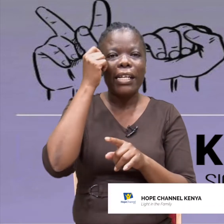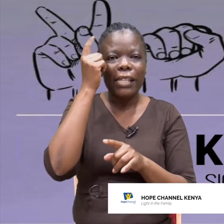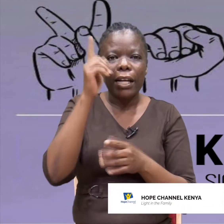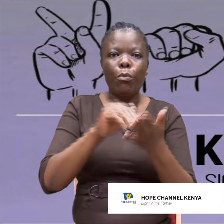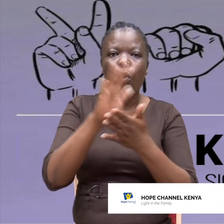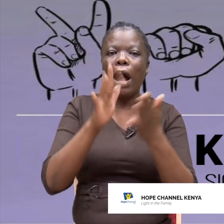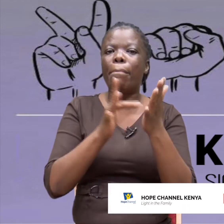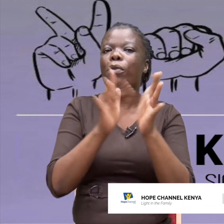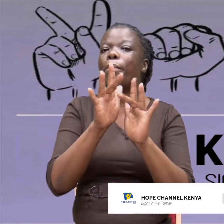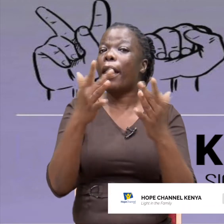understand more about the Bible.